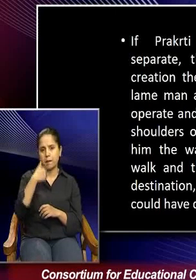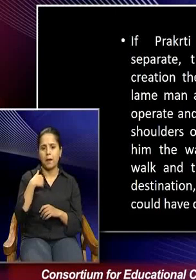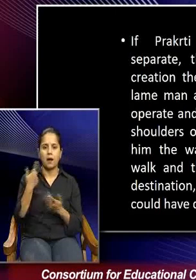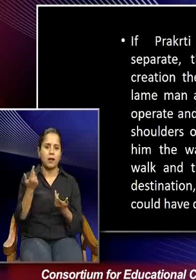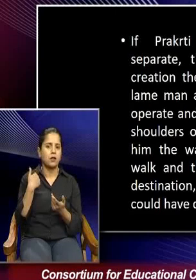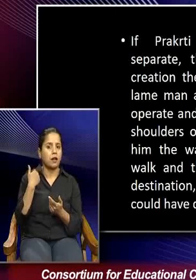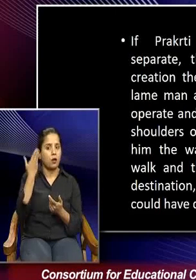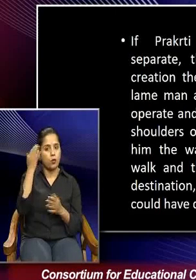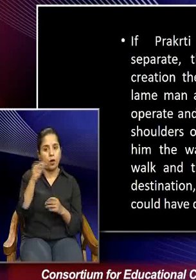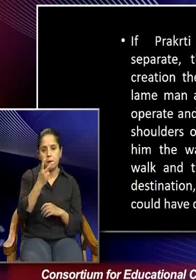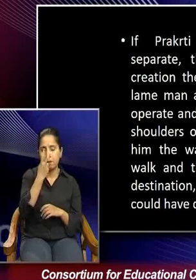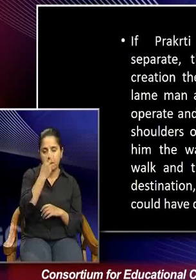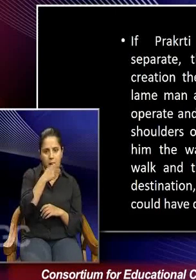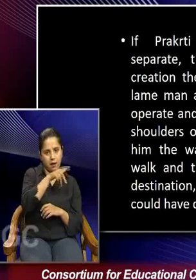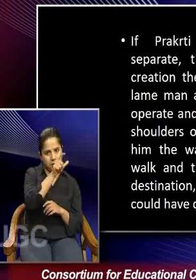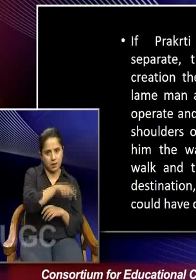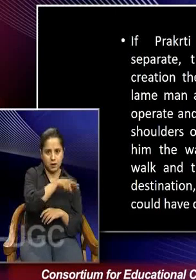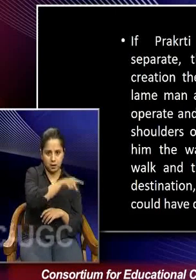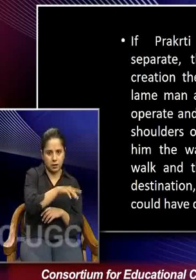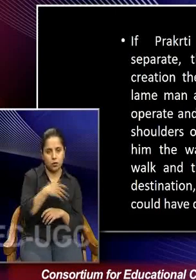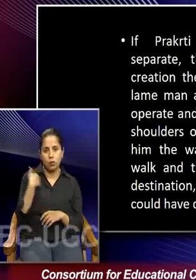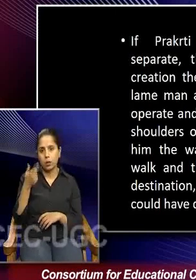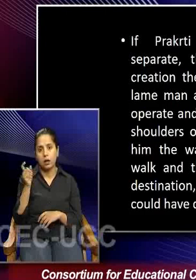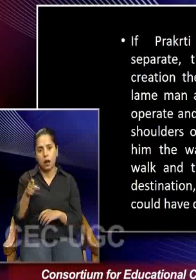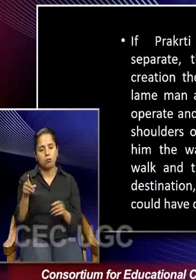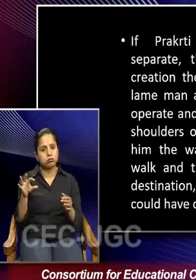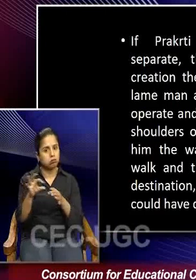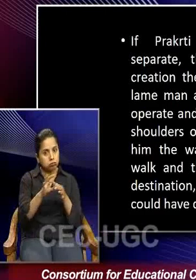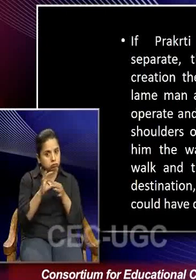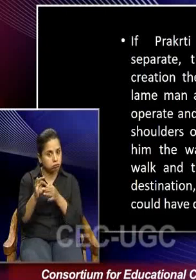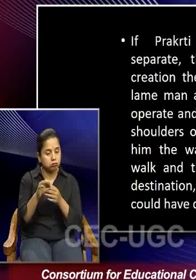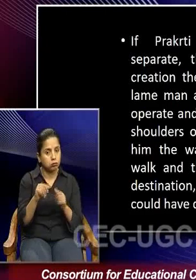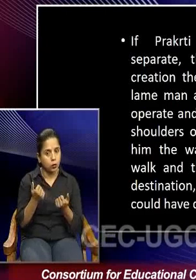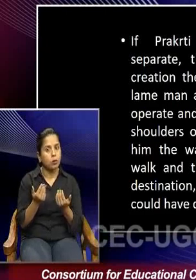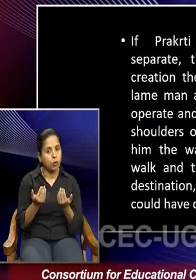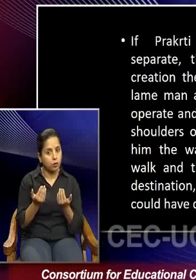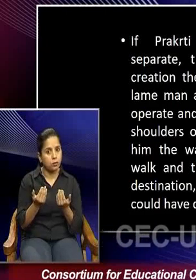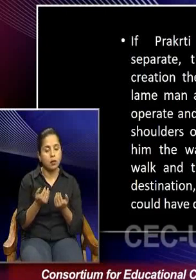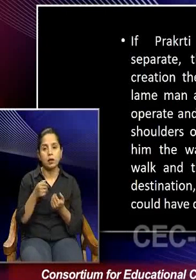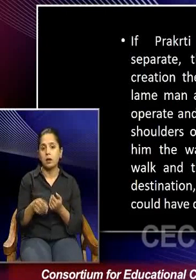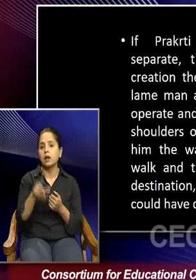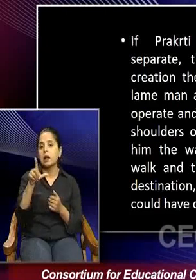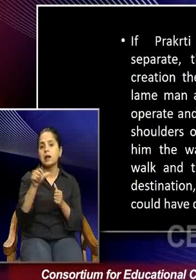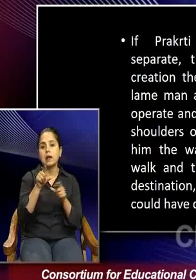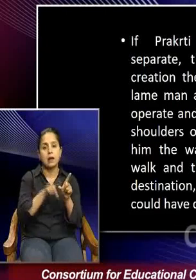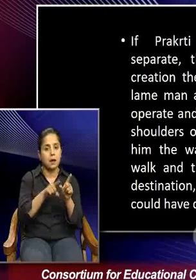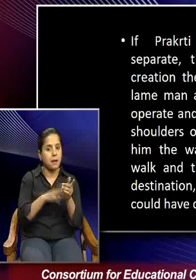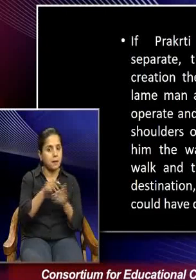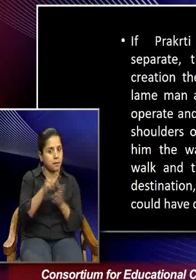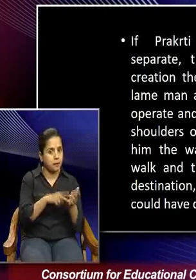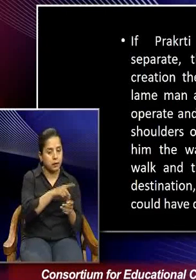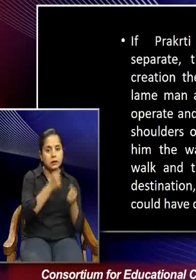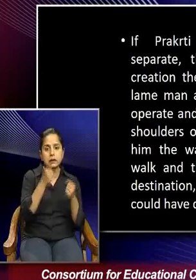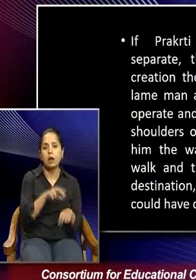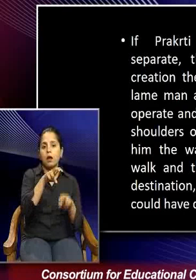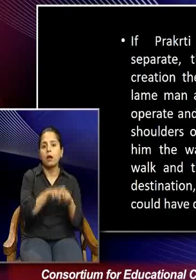and a blind man can cooperate, and the lame man sit on